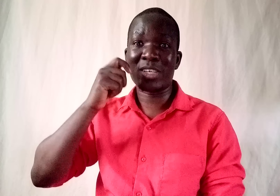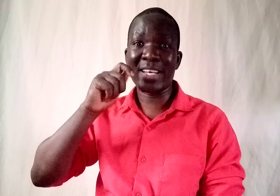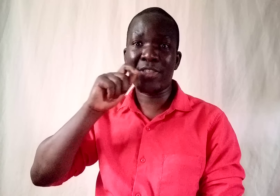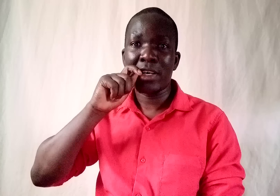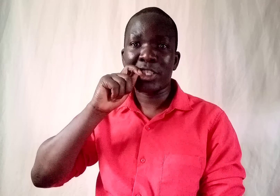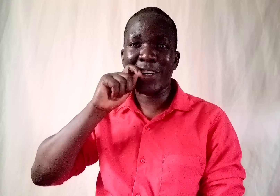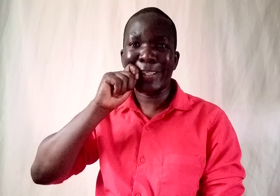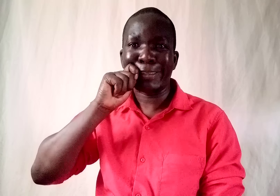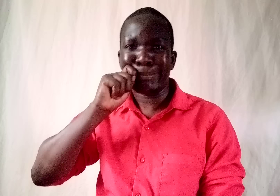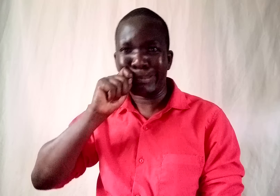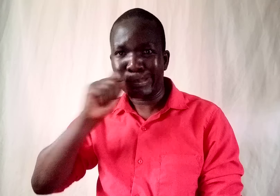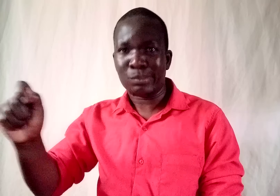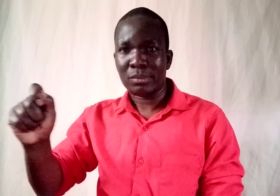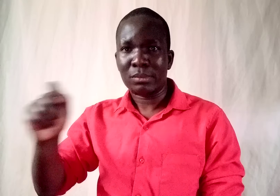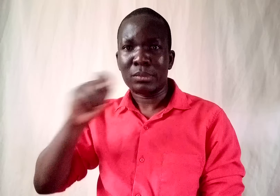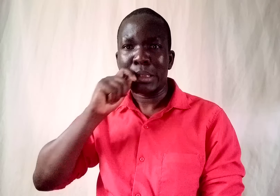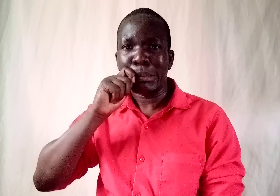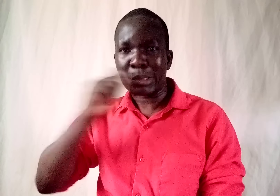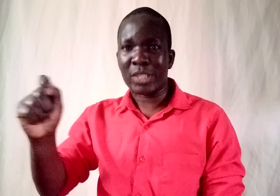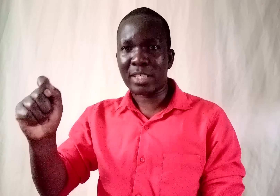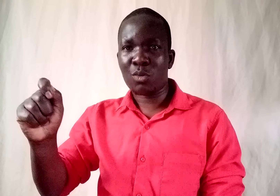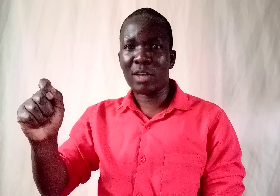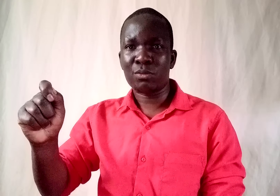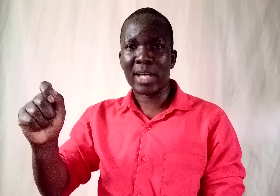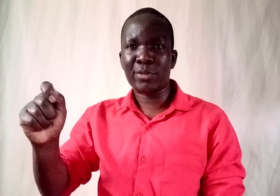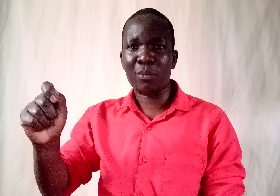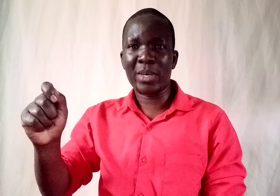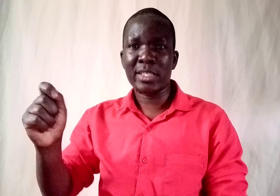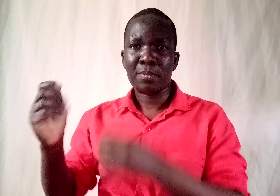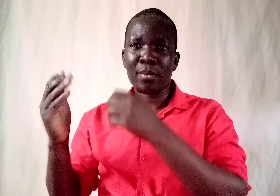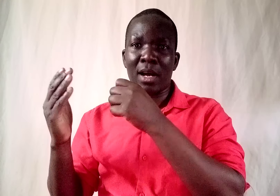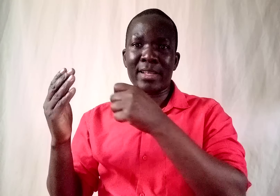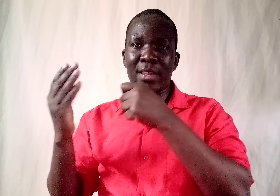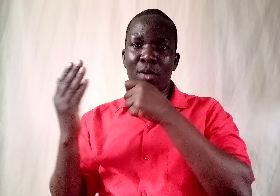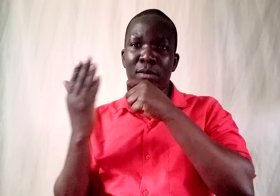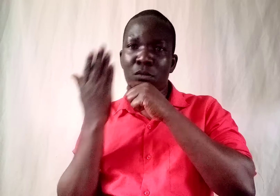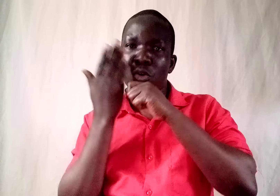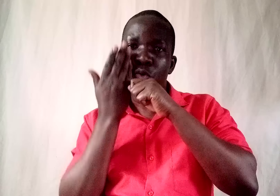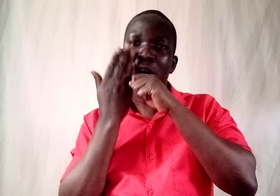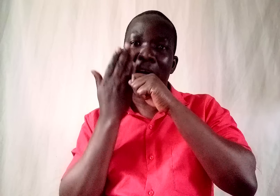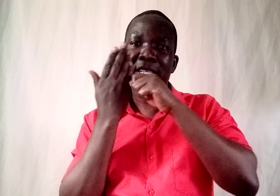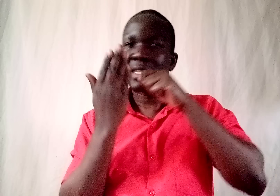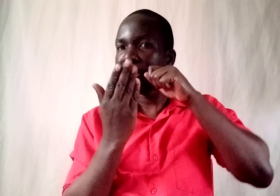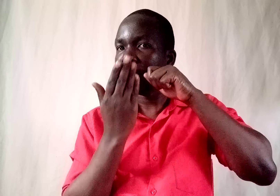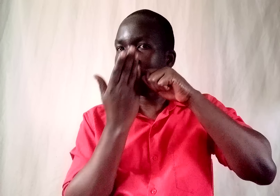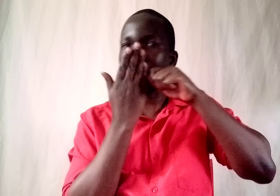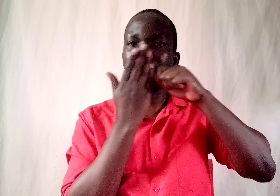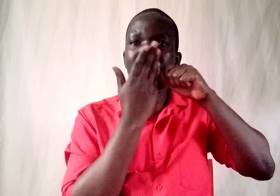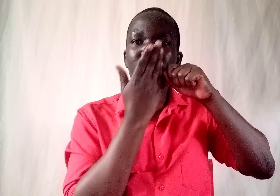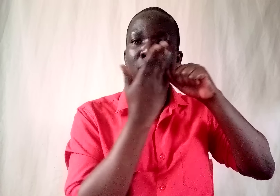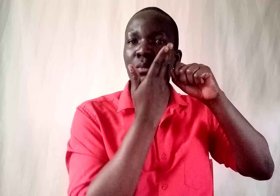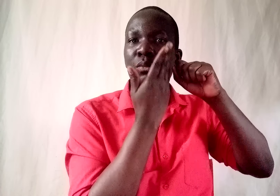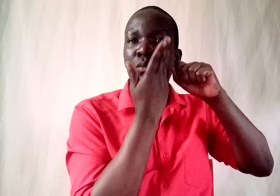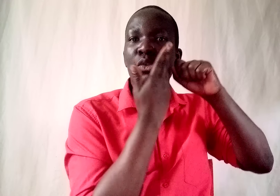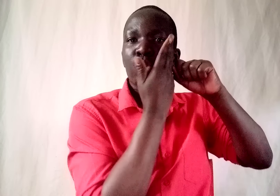teeth. So that's one sign for meat. Another one, you cut direct. You